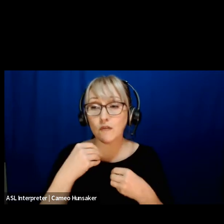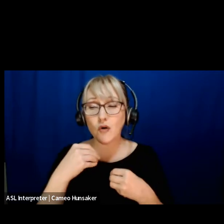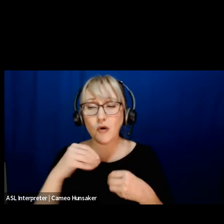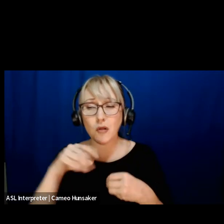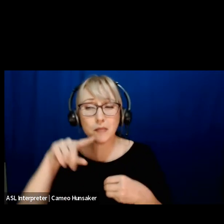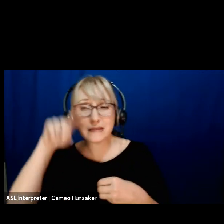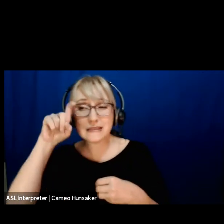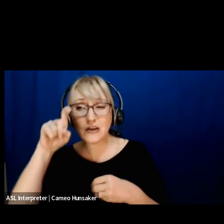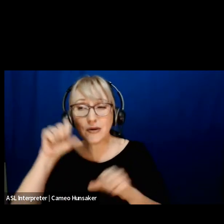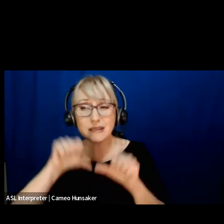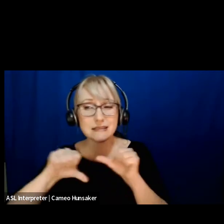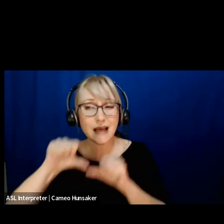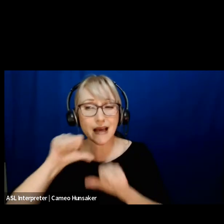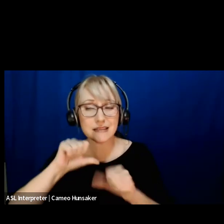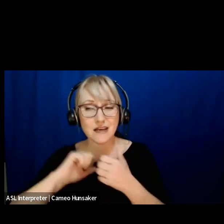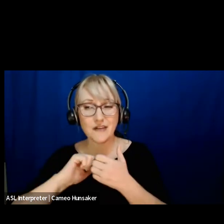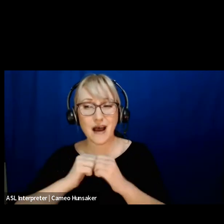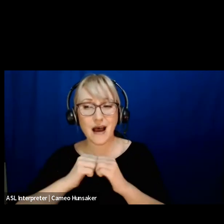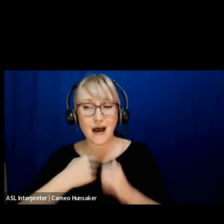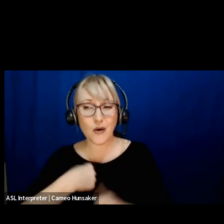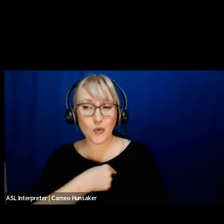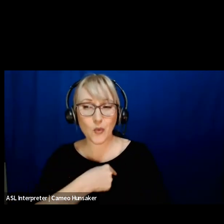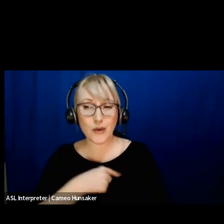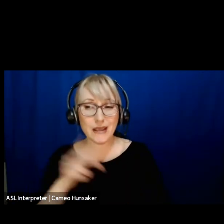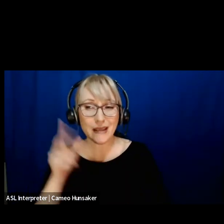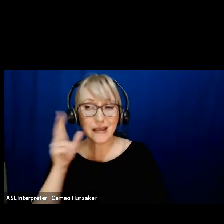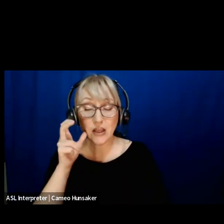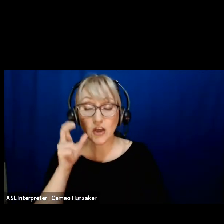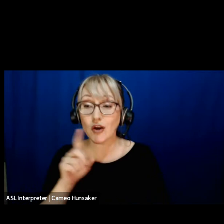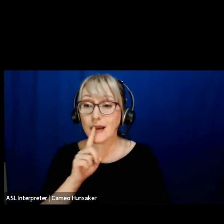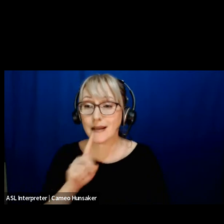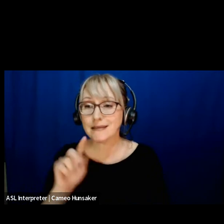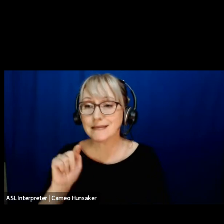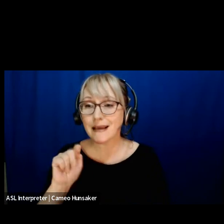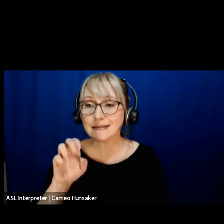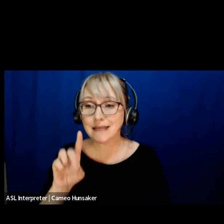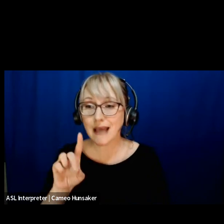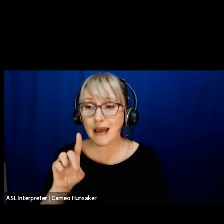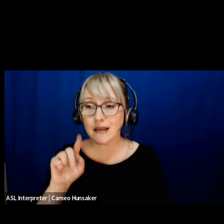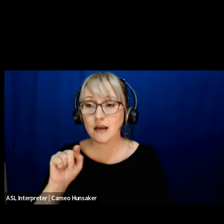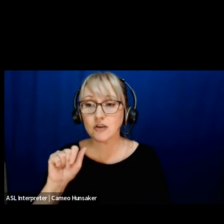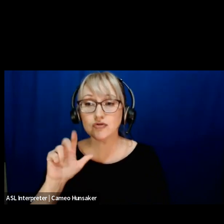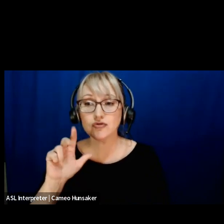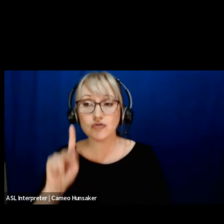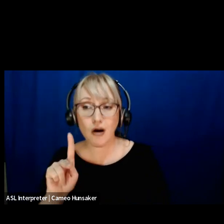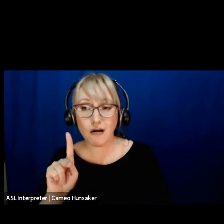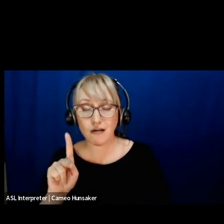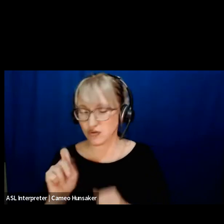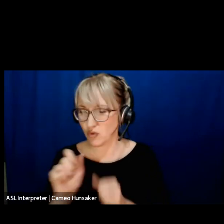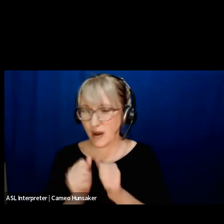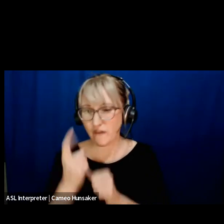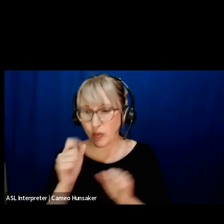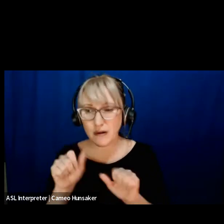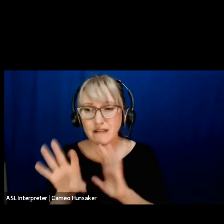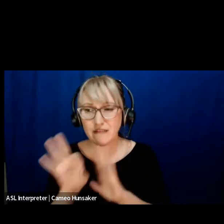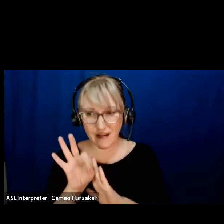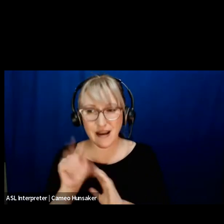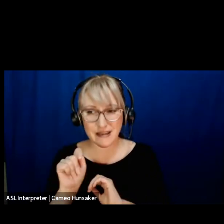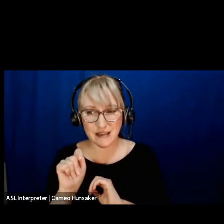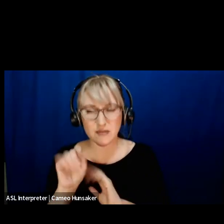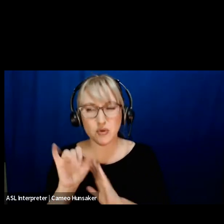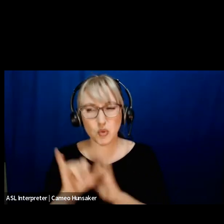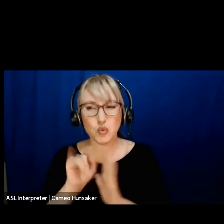of How We Hear. It is a TED Talk. So everybody can find it on